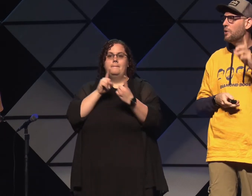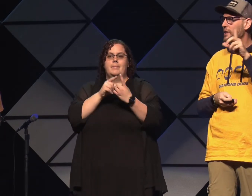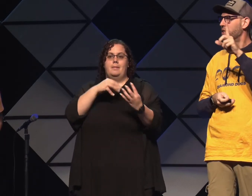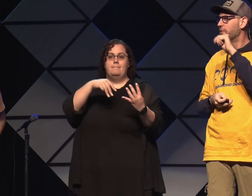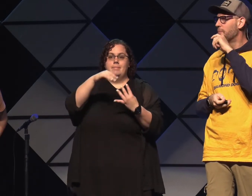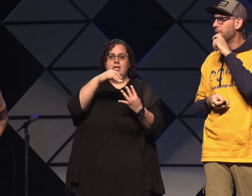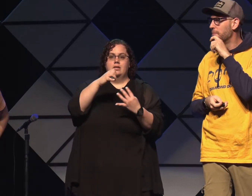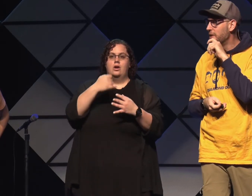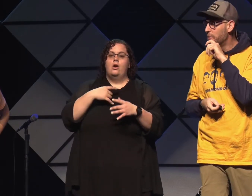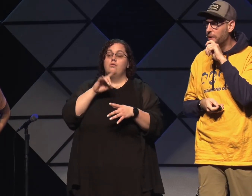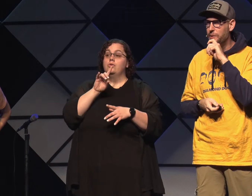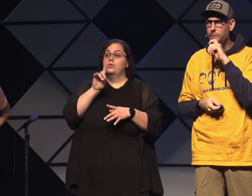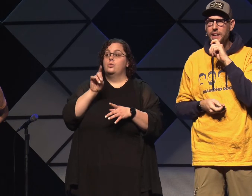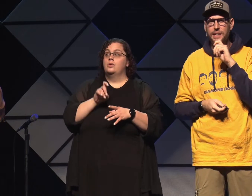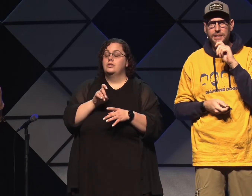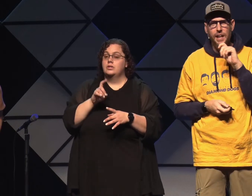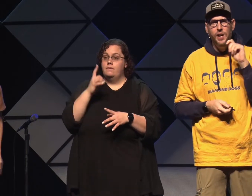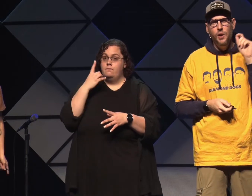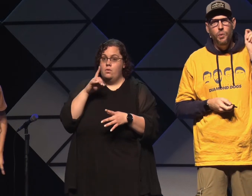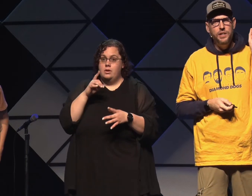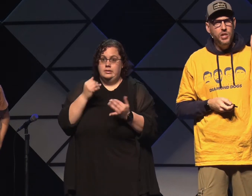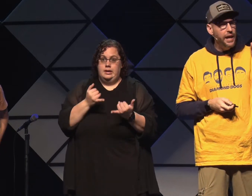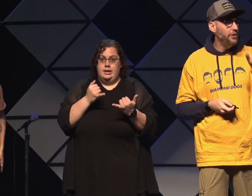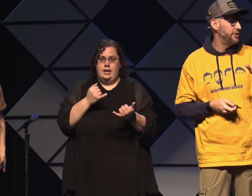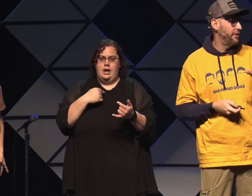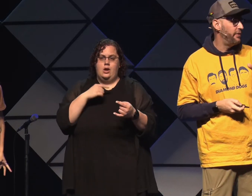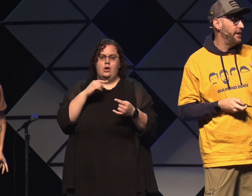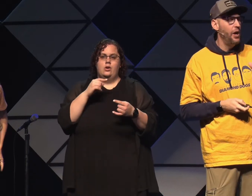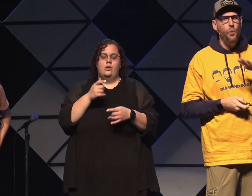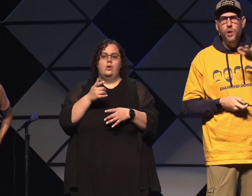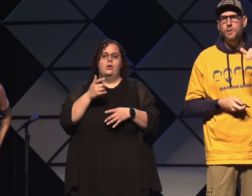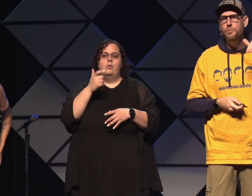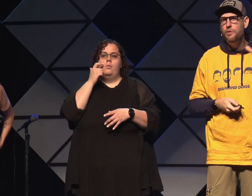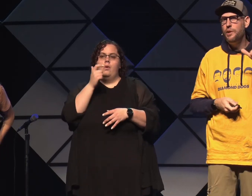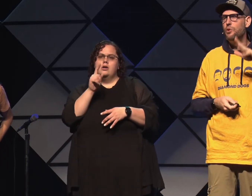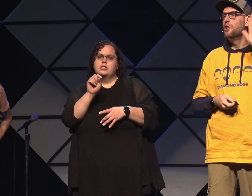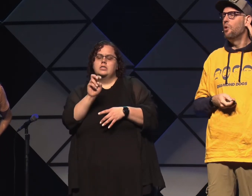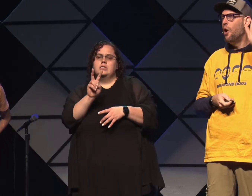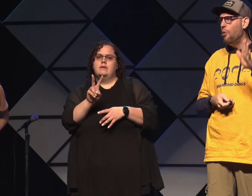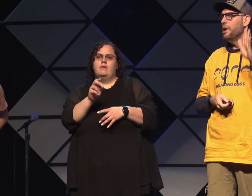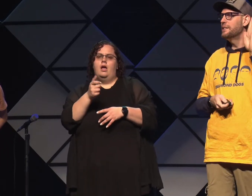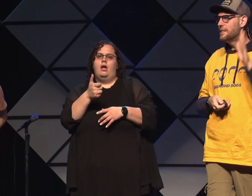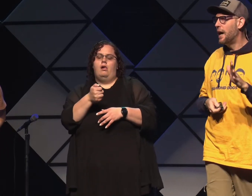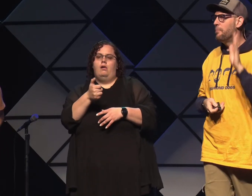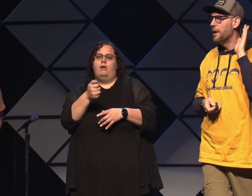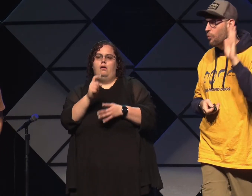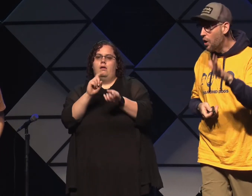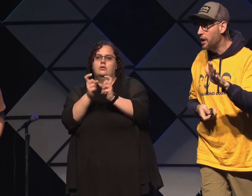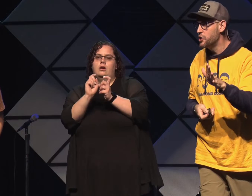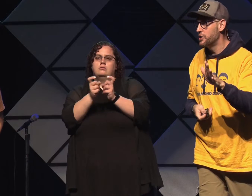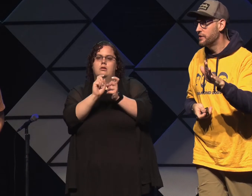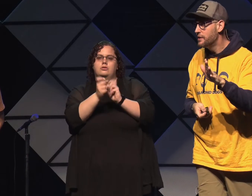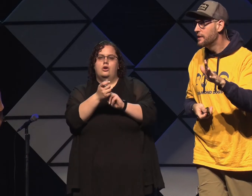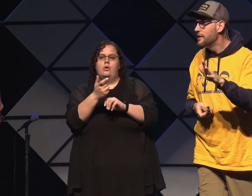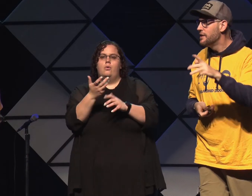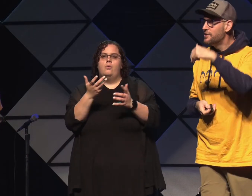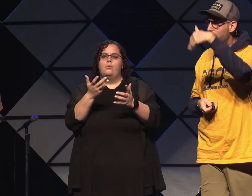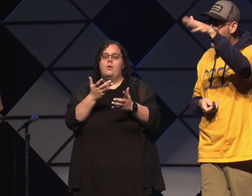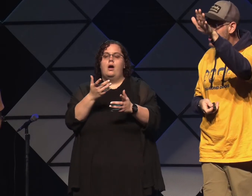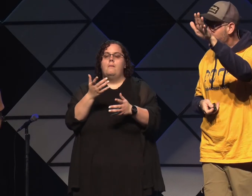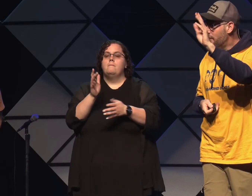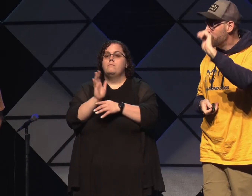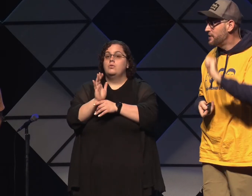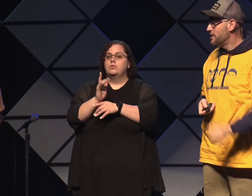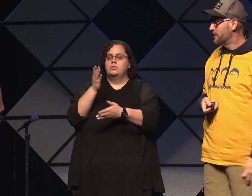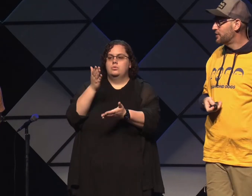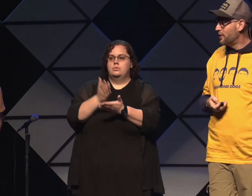Oh, our question for Meet and Mingle, by the way, is when channel surfing, which movie will you always stop and watch? So that's